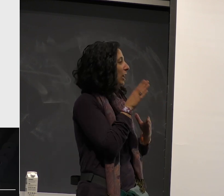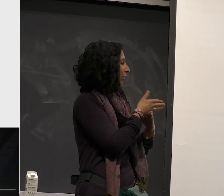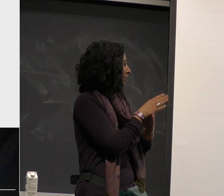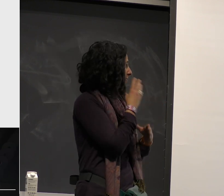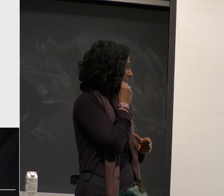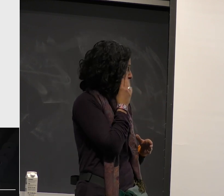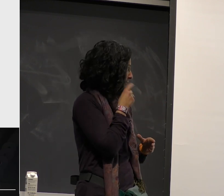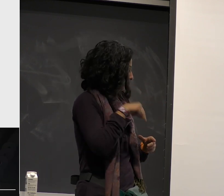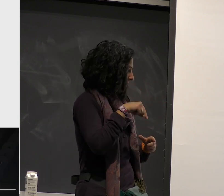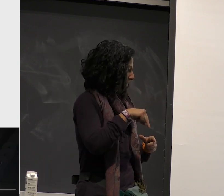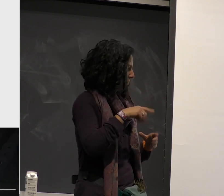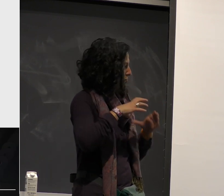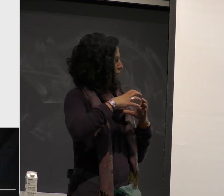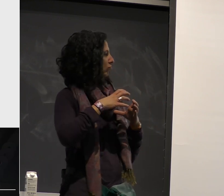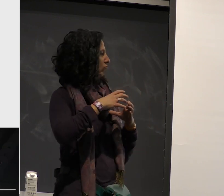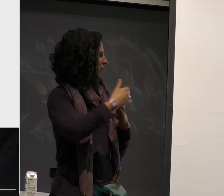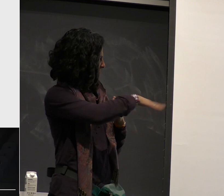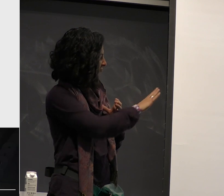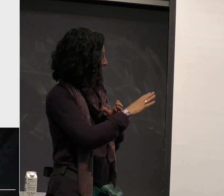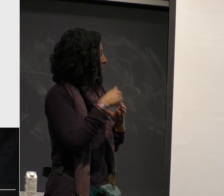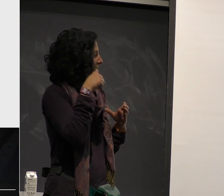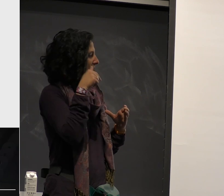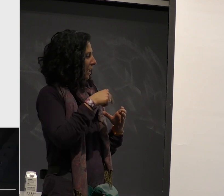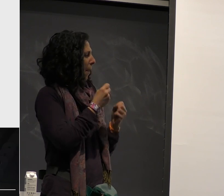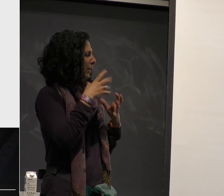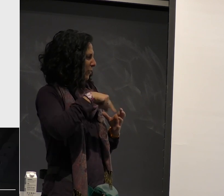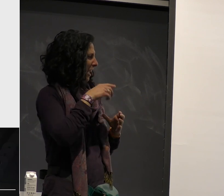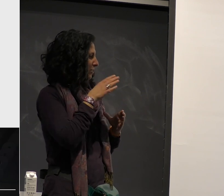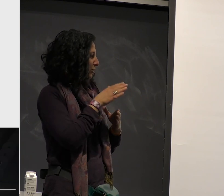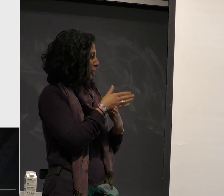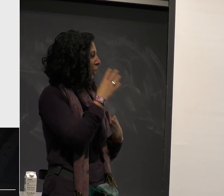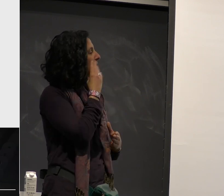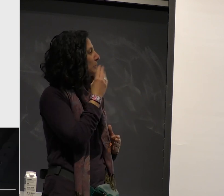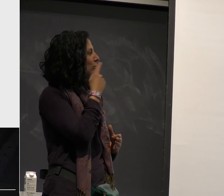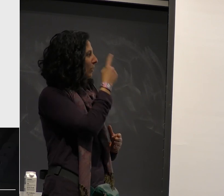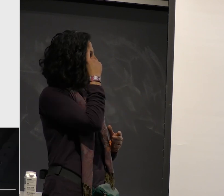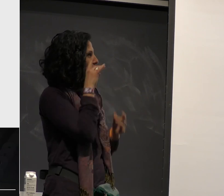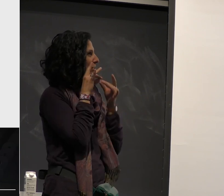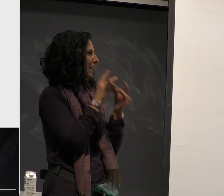about that shared experience. And then that gatekeeping. How much of that shared experience do you